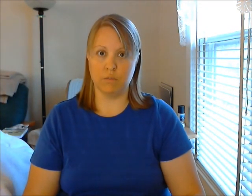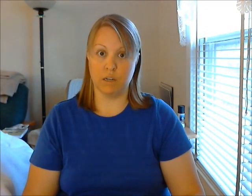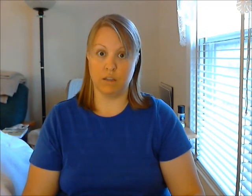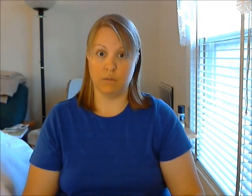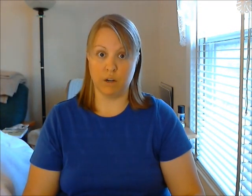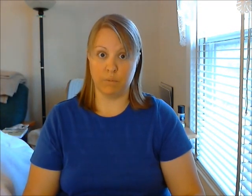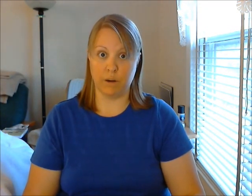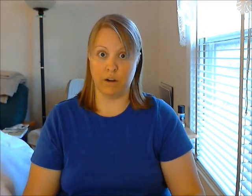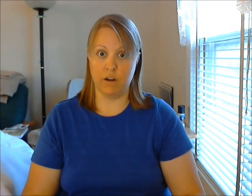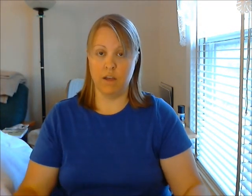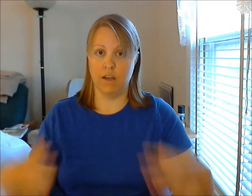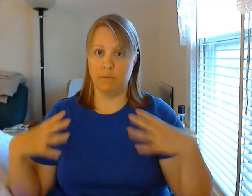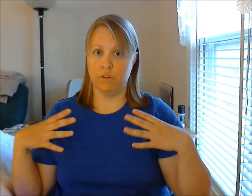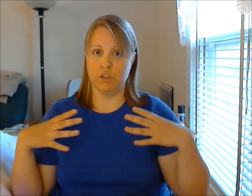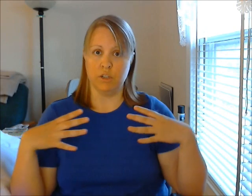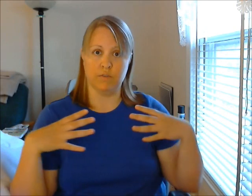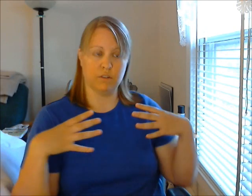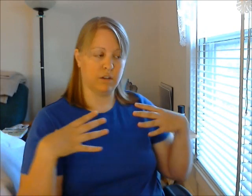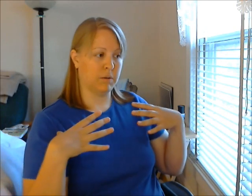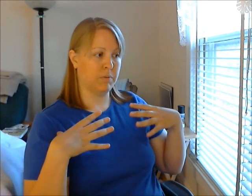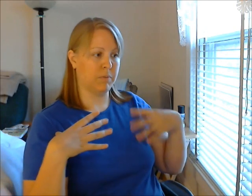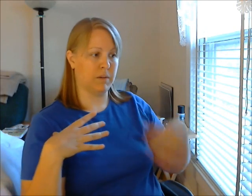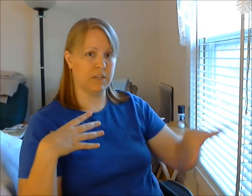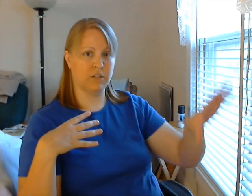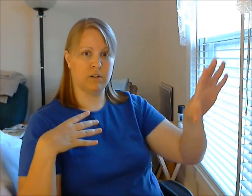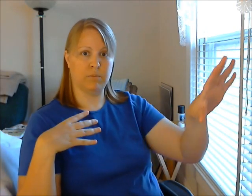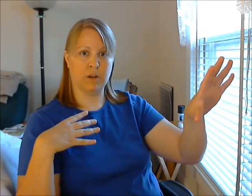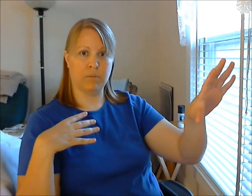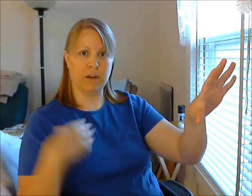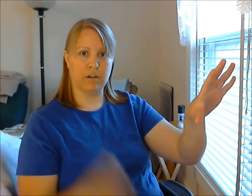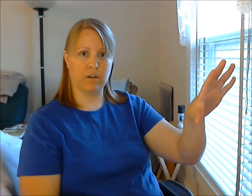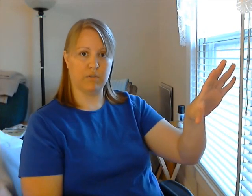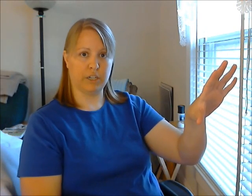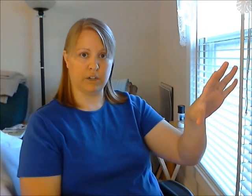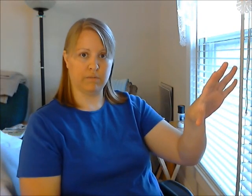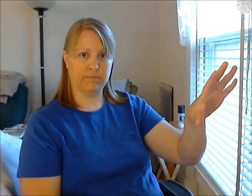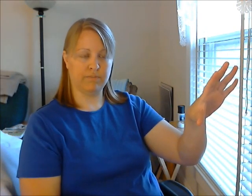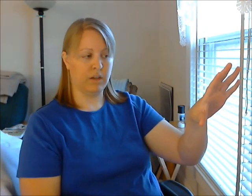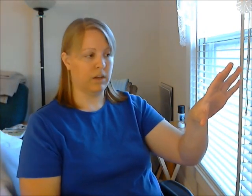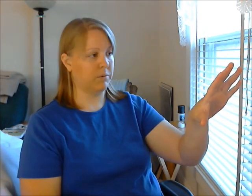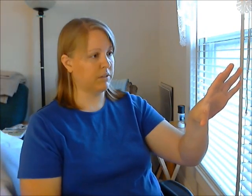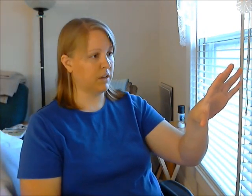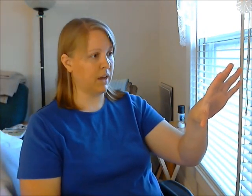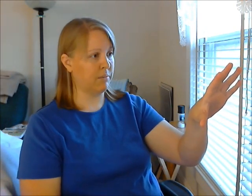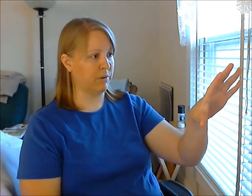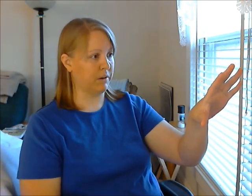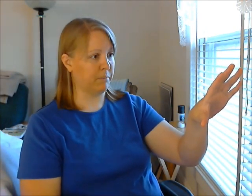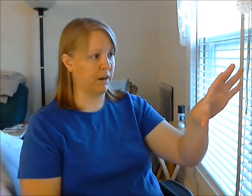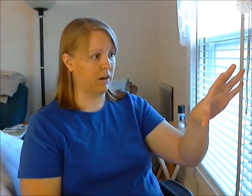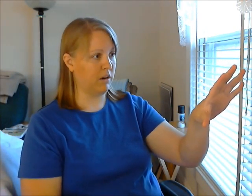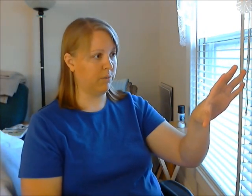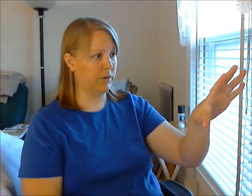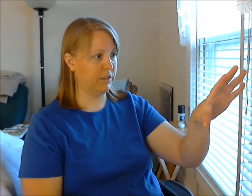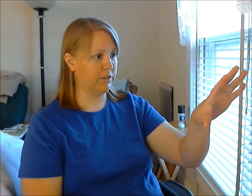talking to the brown bear, I'm going to shift and I'm going to put my imaginary brown bear over here. I'm going to say, hi brown bear, what are you